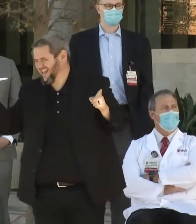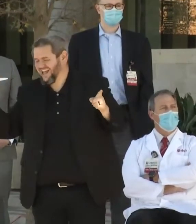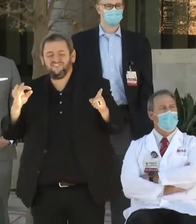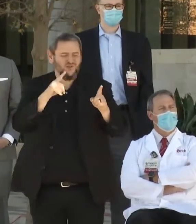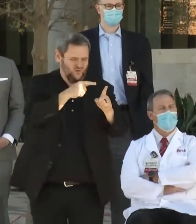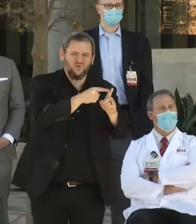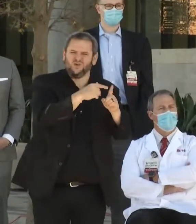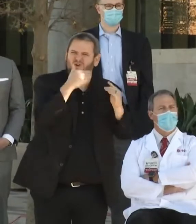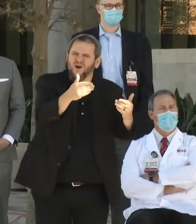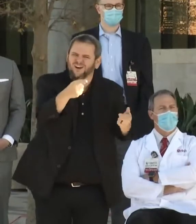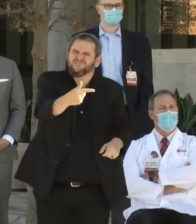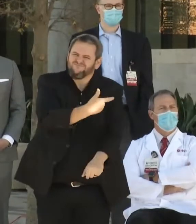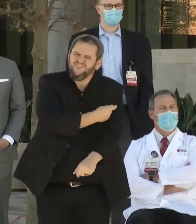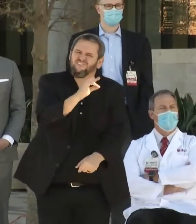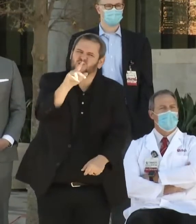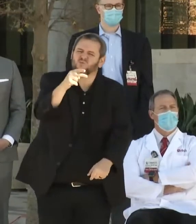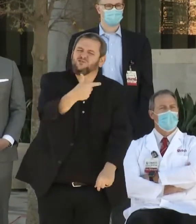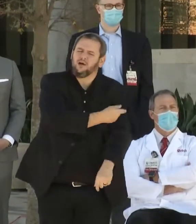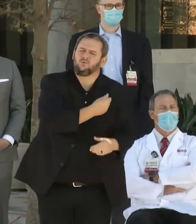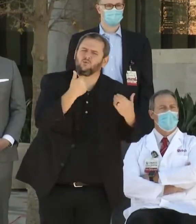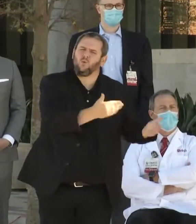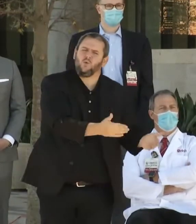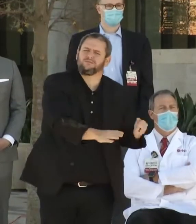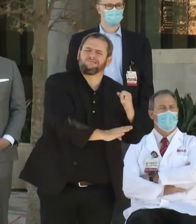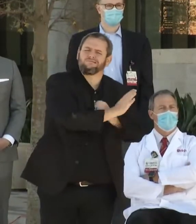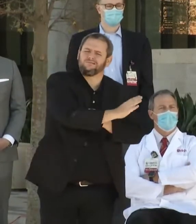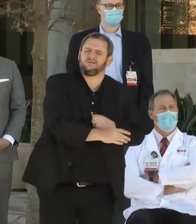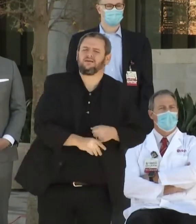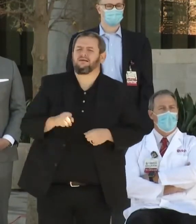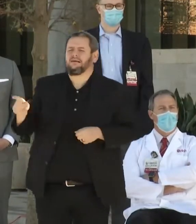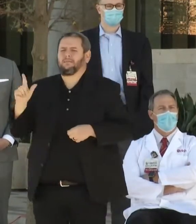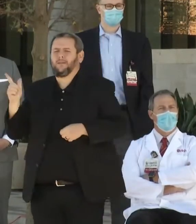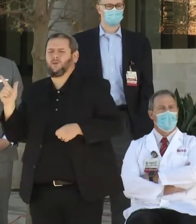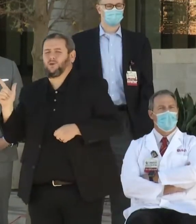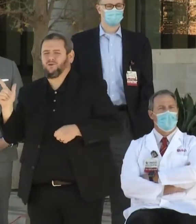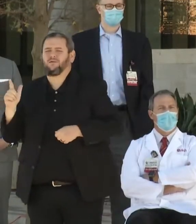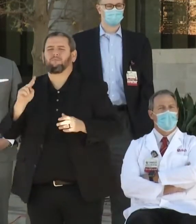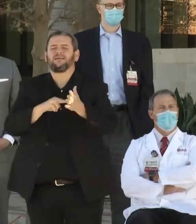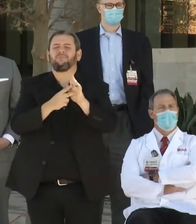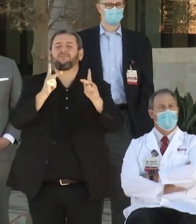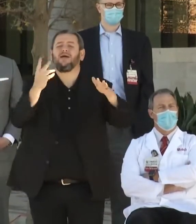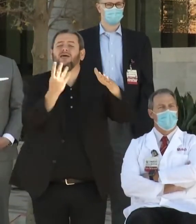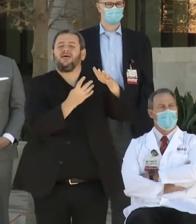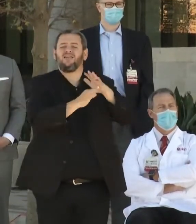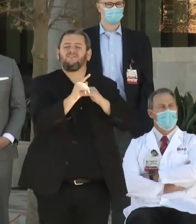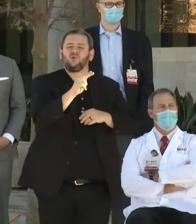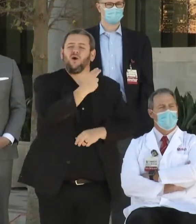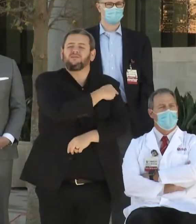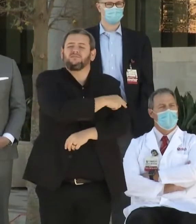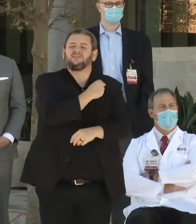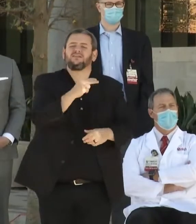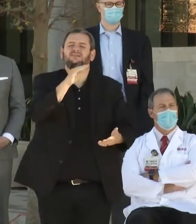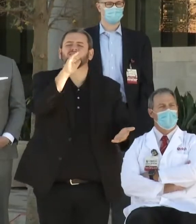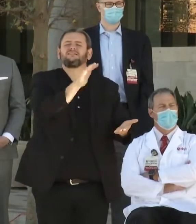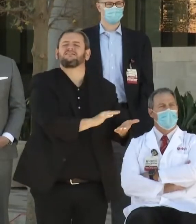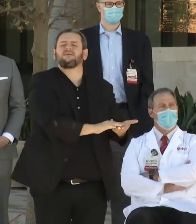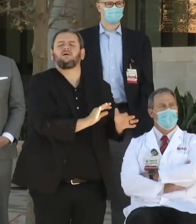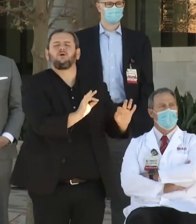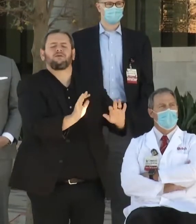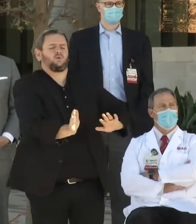flu-related hospitalizations, which in turn will take pressure off of our healthcare systems to be able to deliver care to all of our